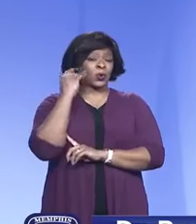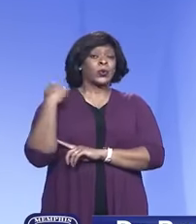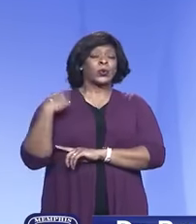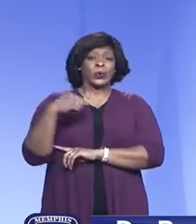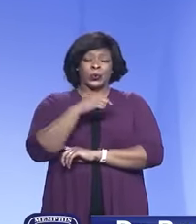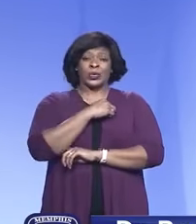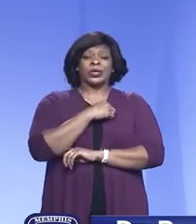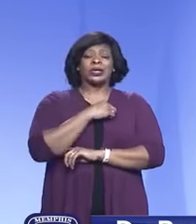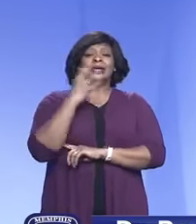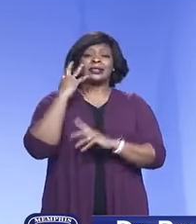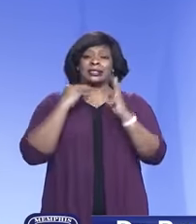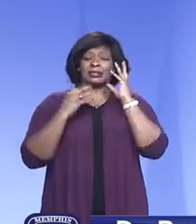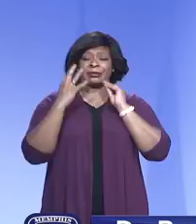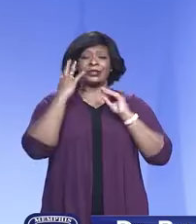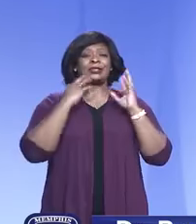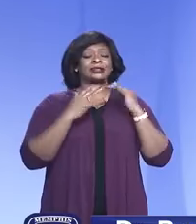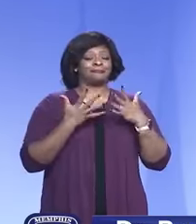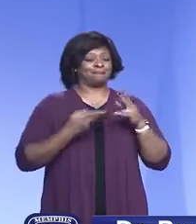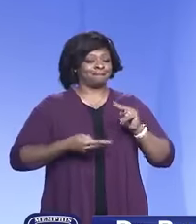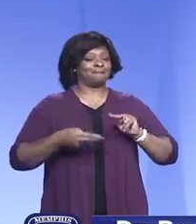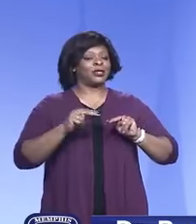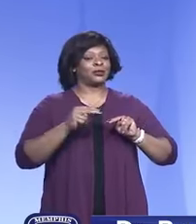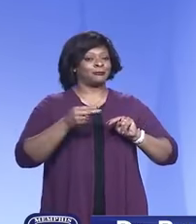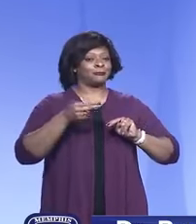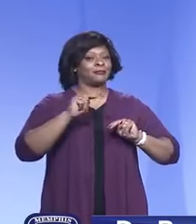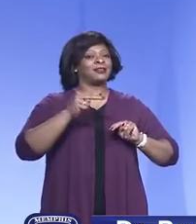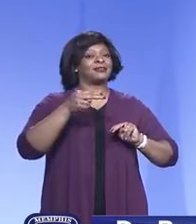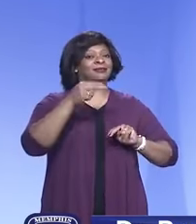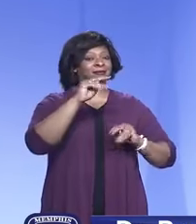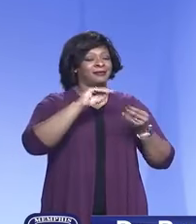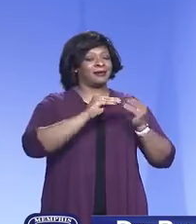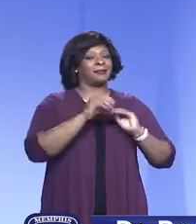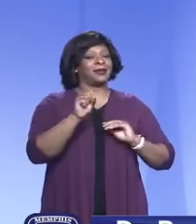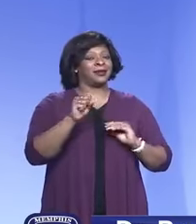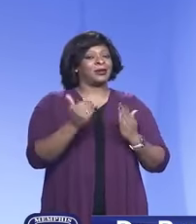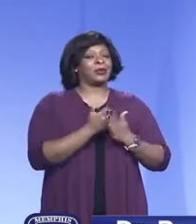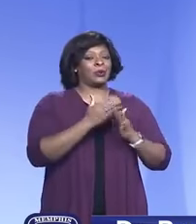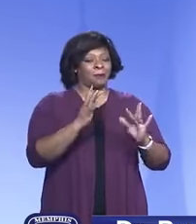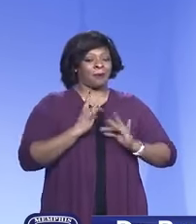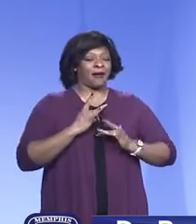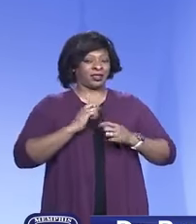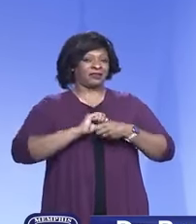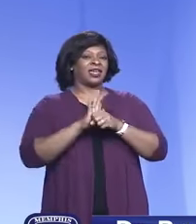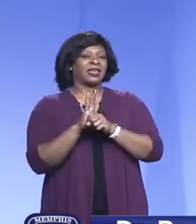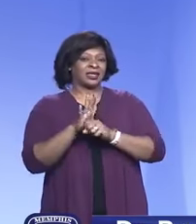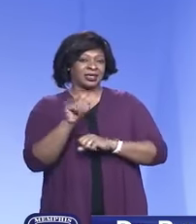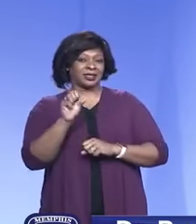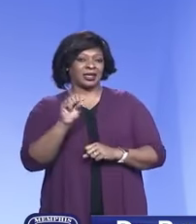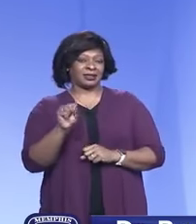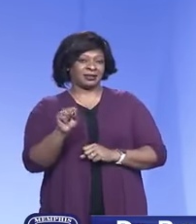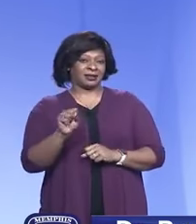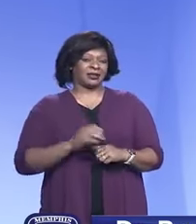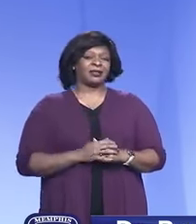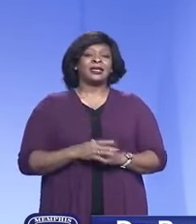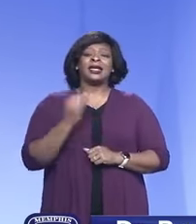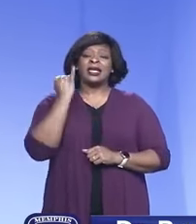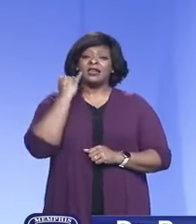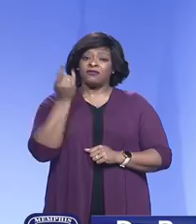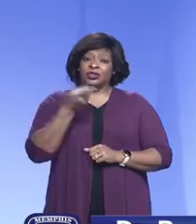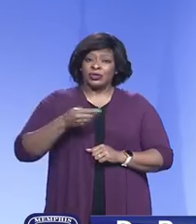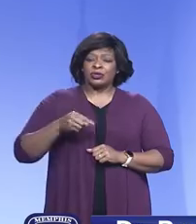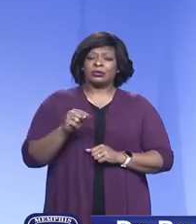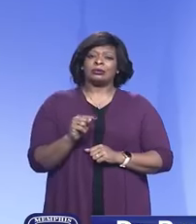are experiencing increasing number of new cases. And if